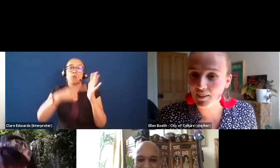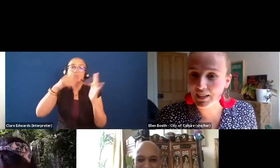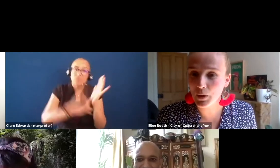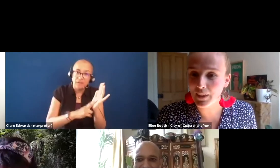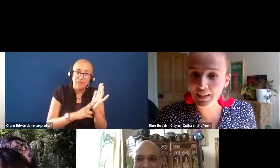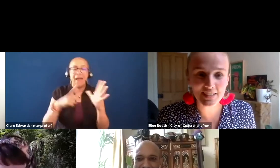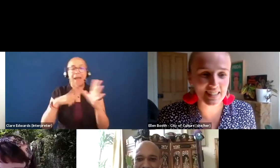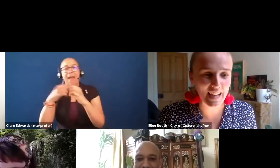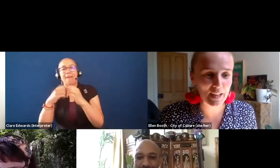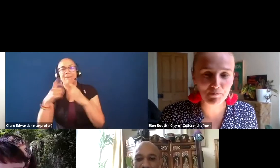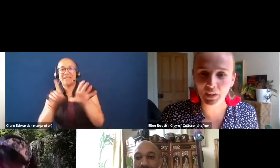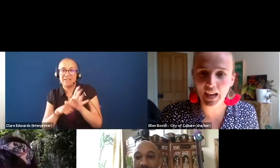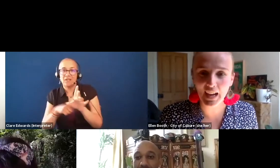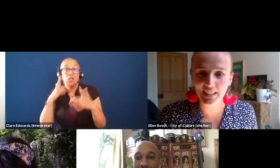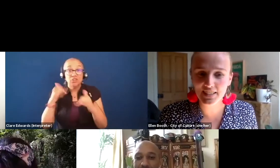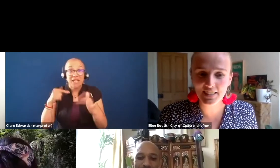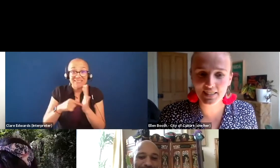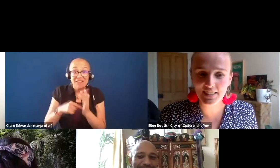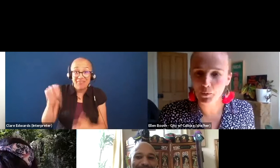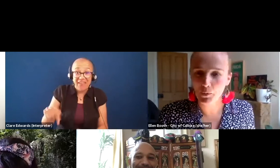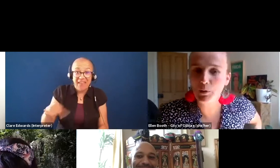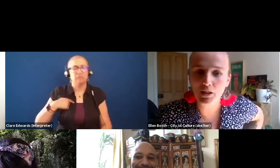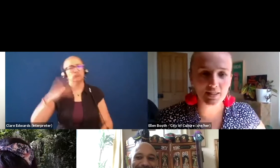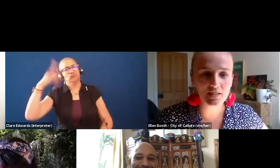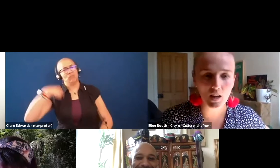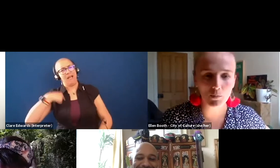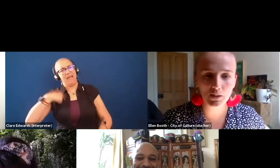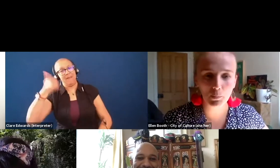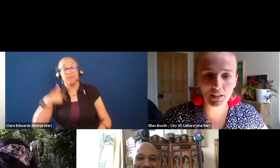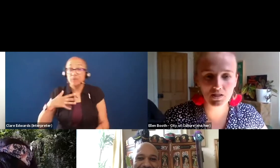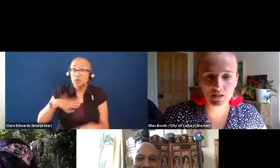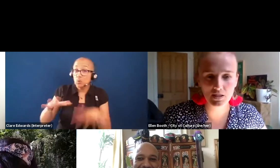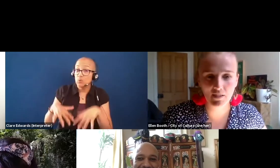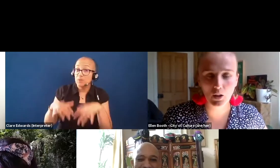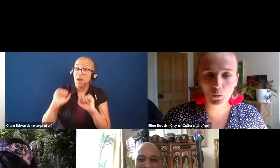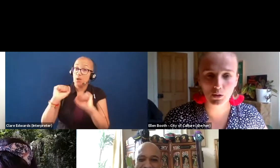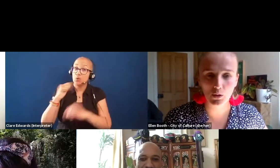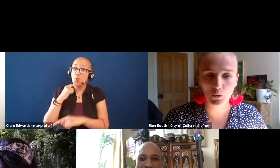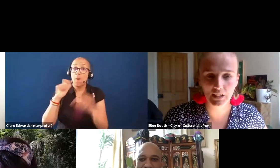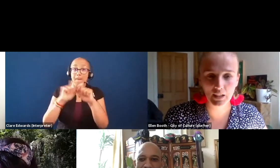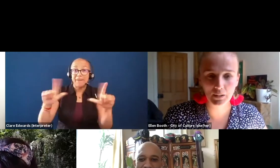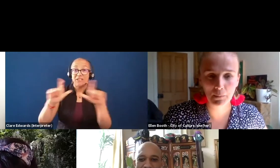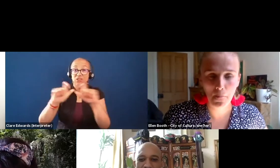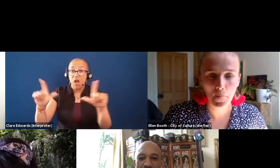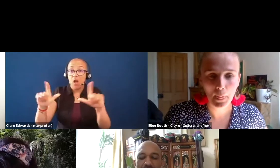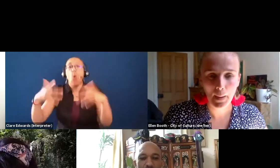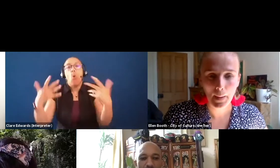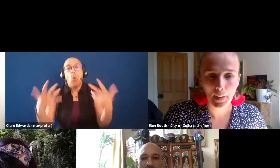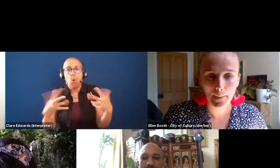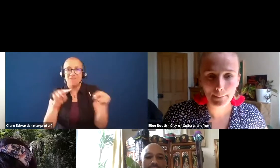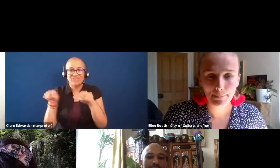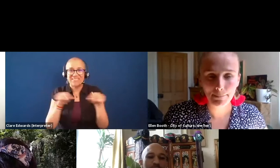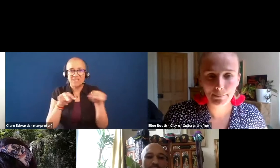check Tarek's with us. I am. You are, and would you like to start with your pictures, Tarek, or with your video? I'm